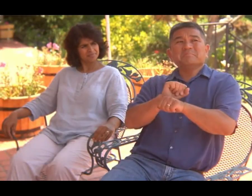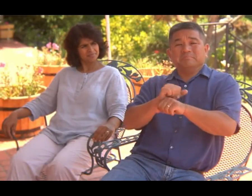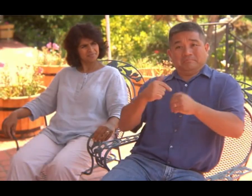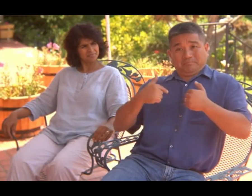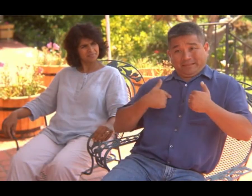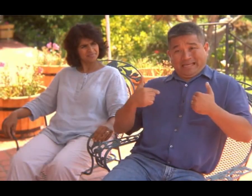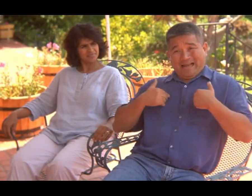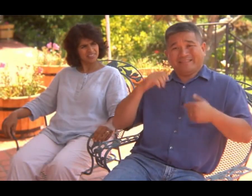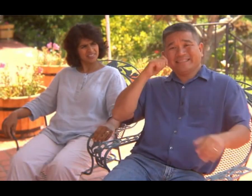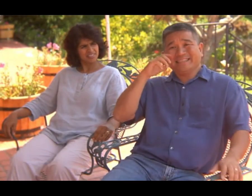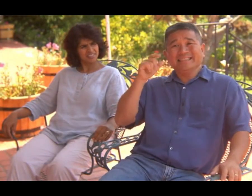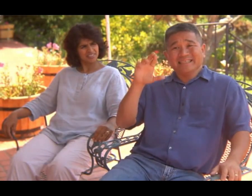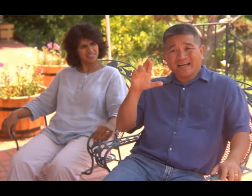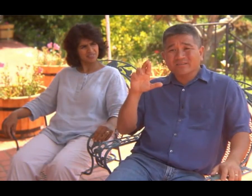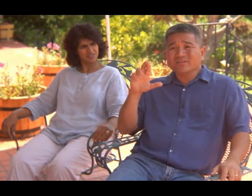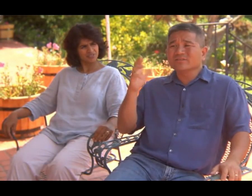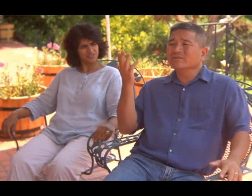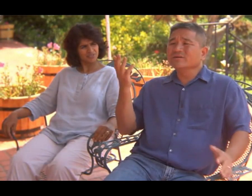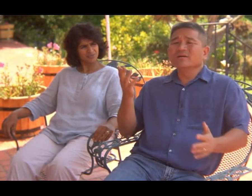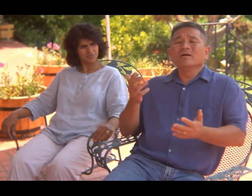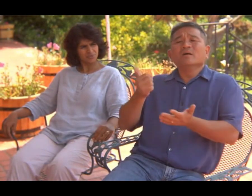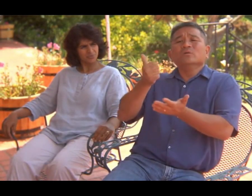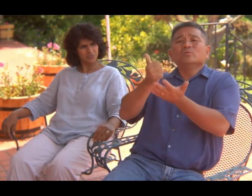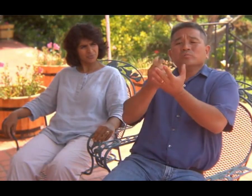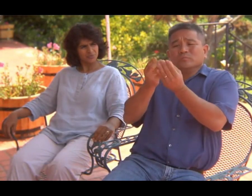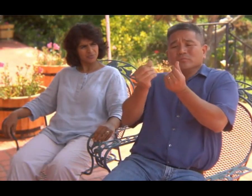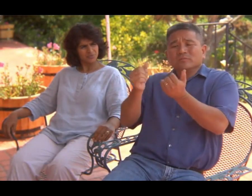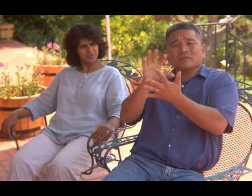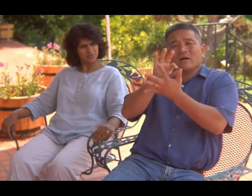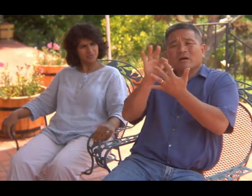What happens if I have skin cancer? What are the treatment options?